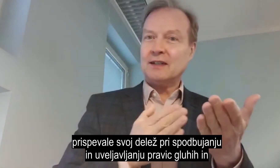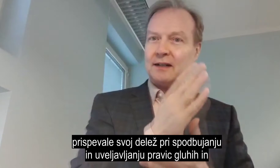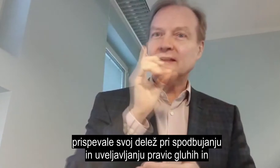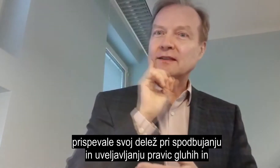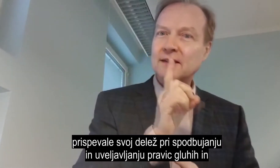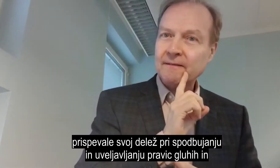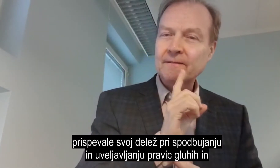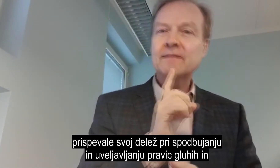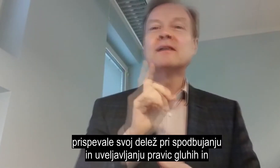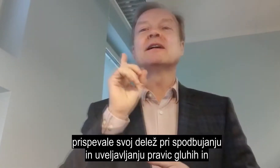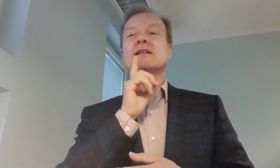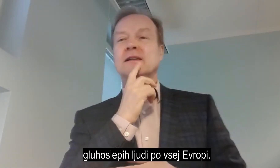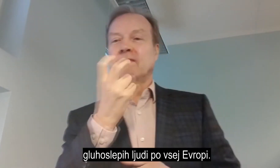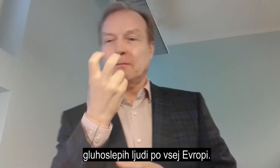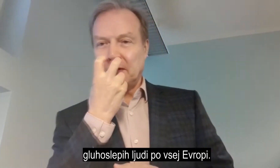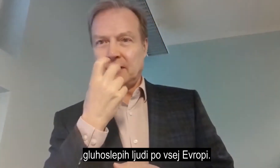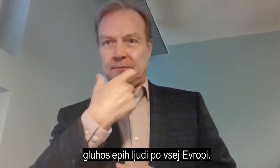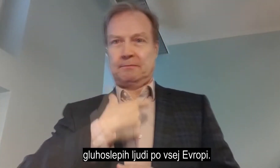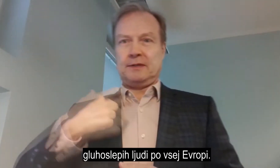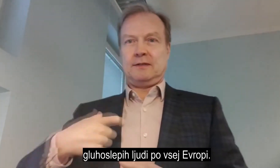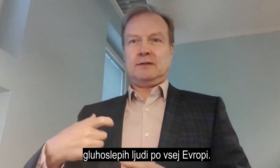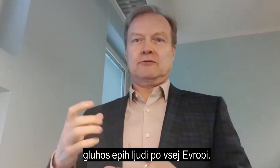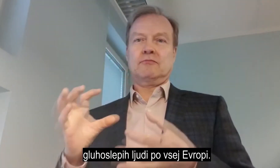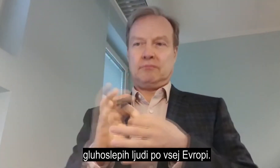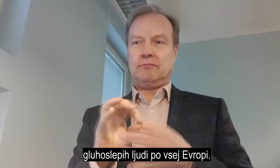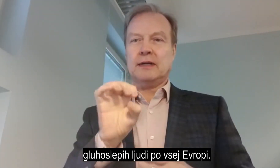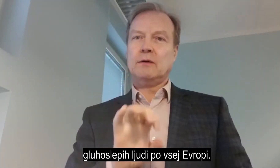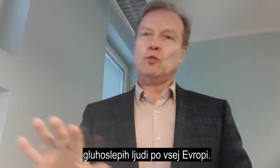right there the blind person